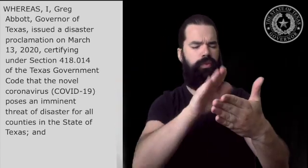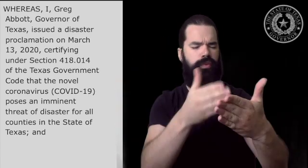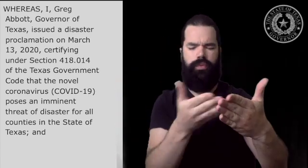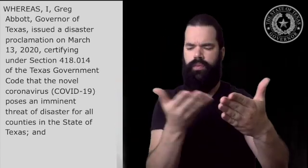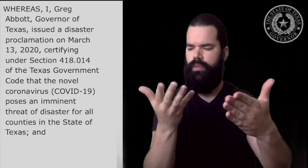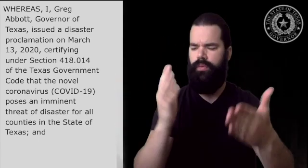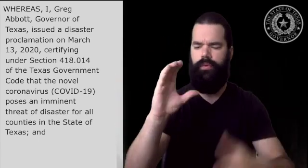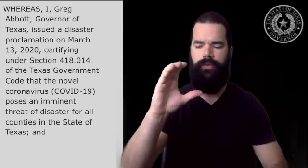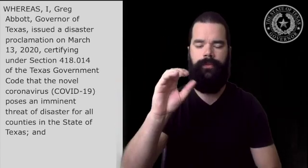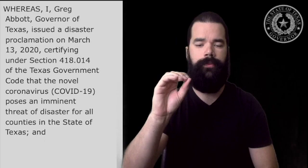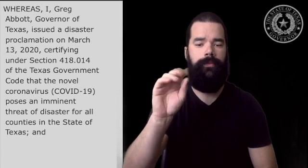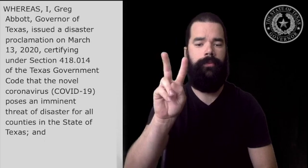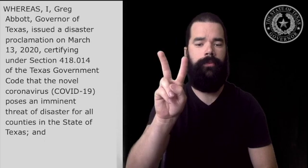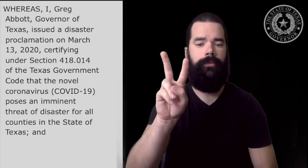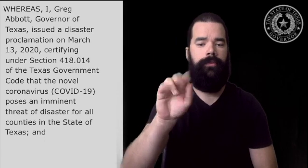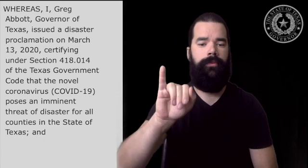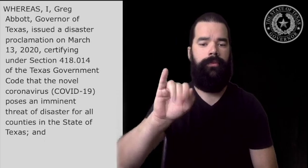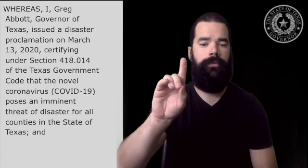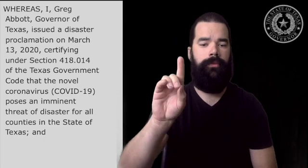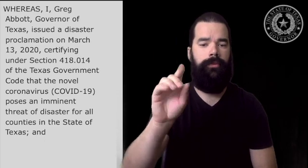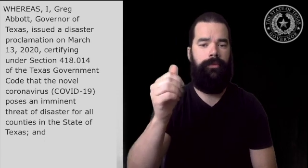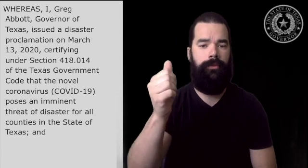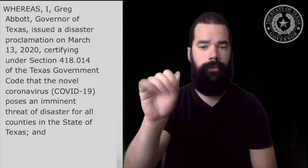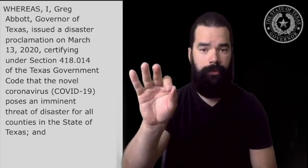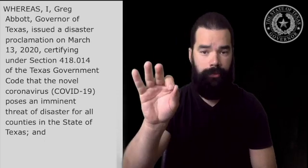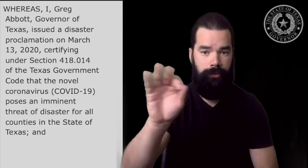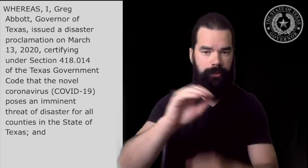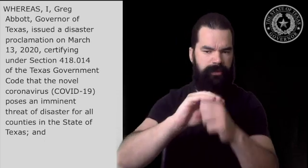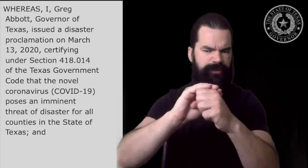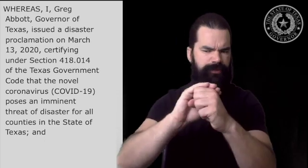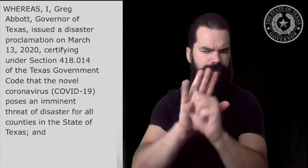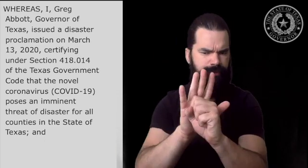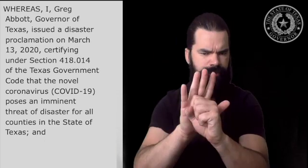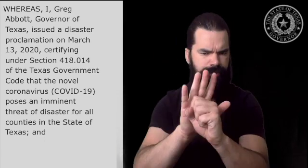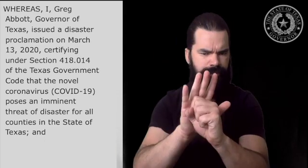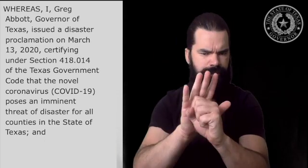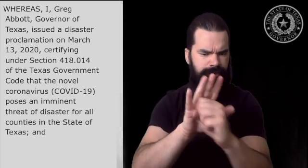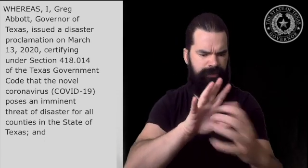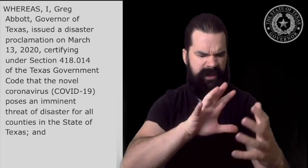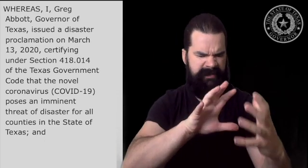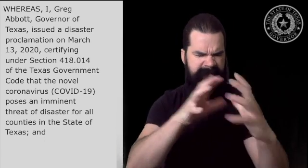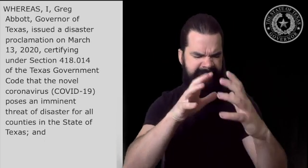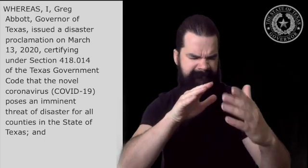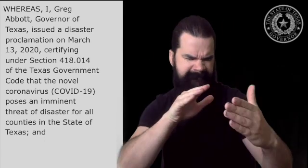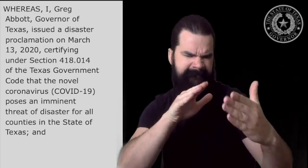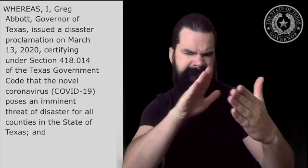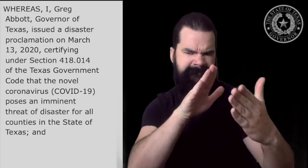of disaster for all counties in the state of Texas, and